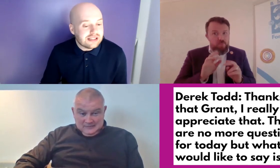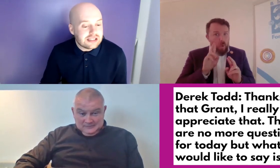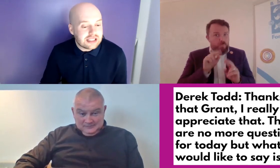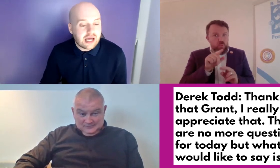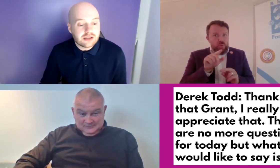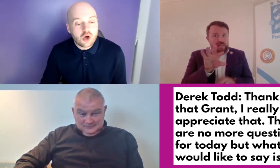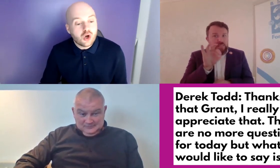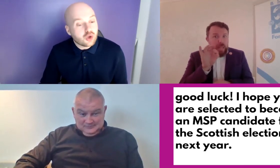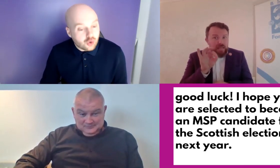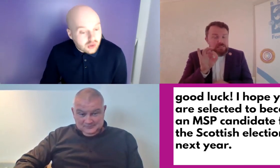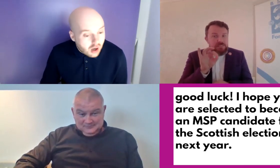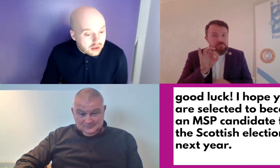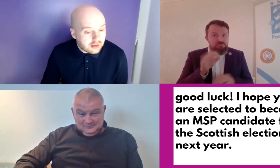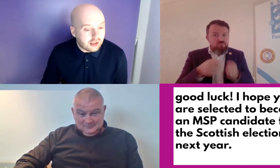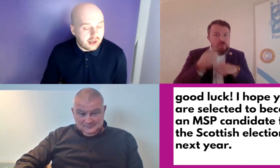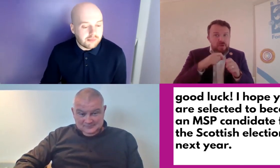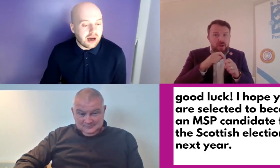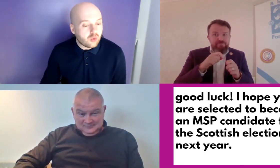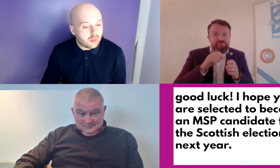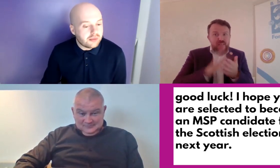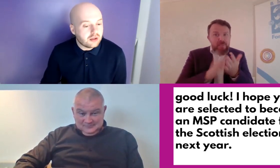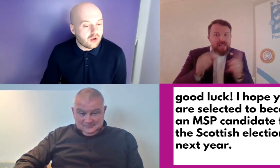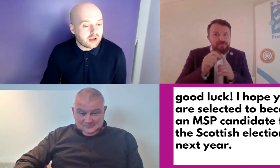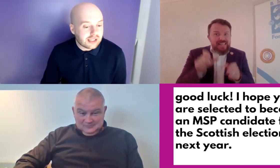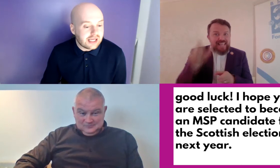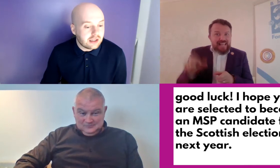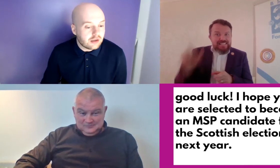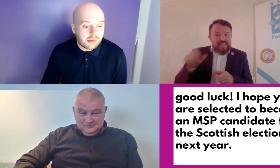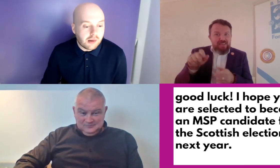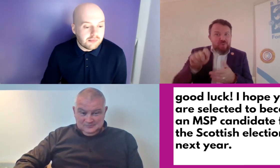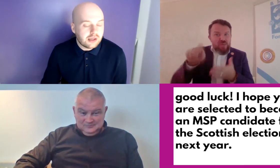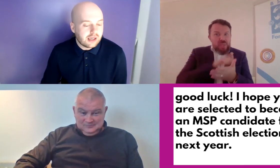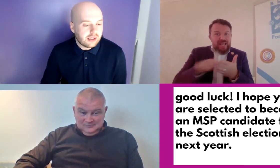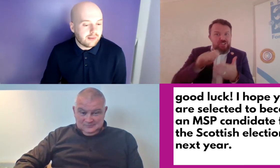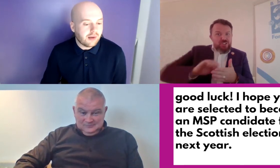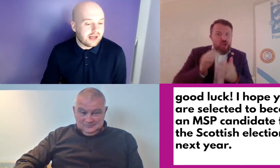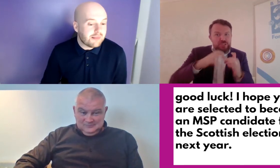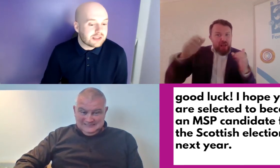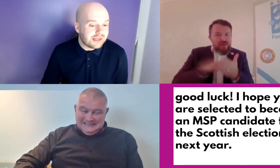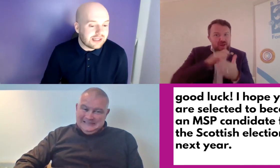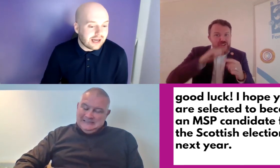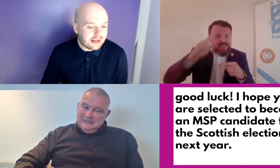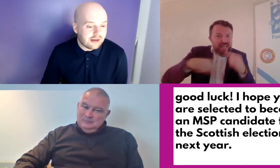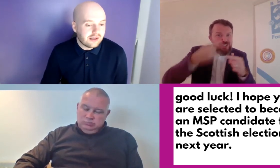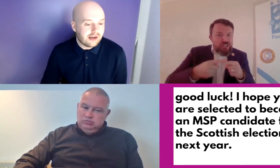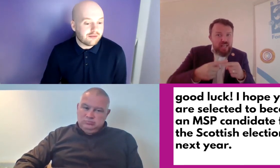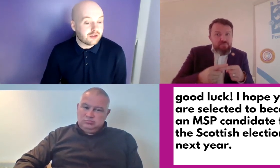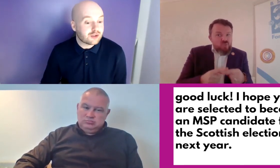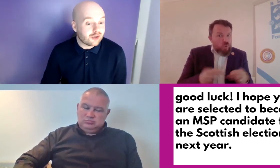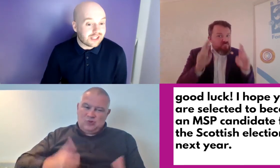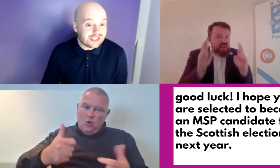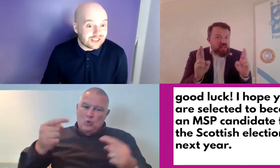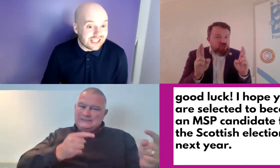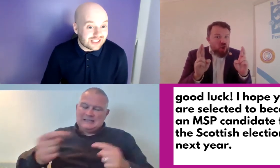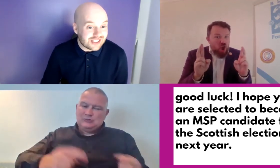would like to say is good luck. I hope that you are selected to become an MSP candidate for the